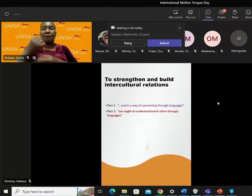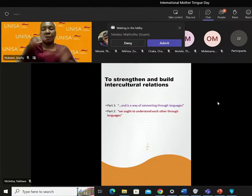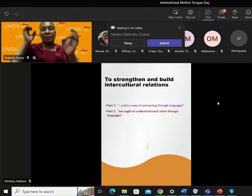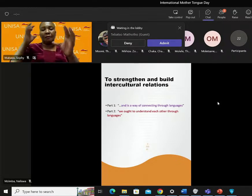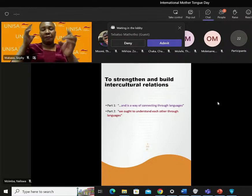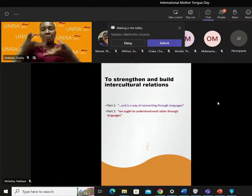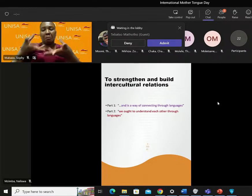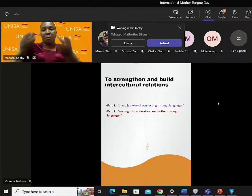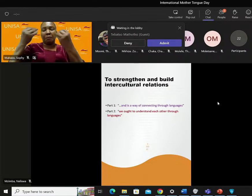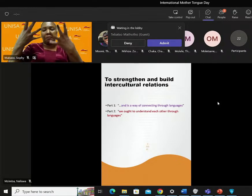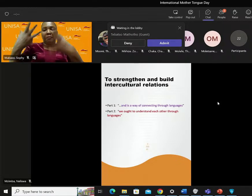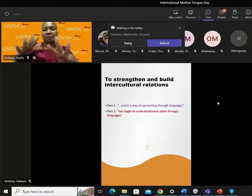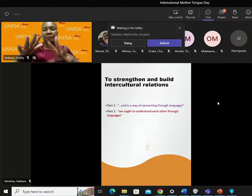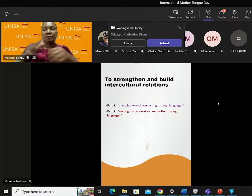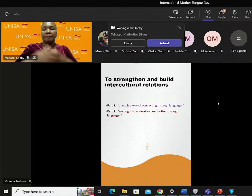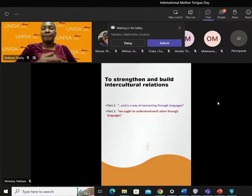received.